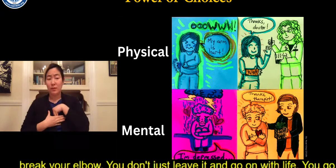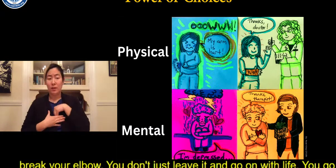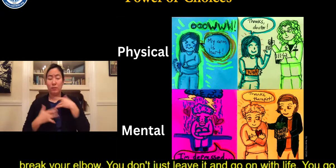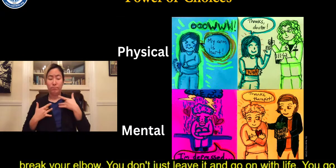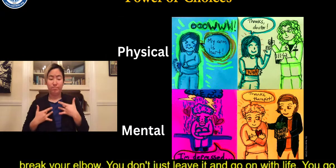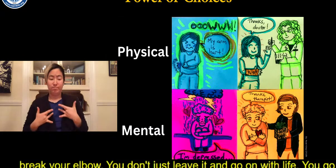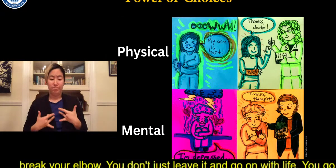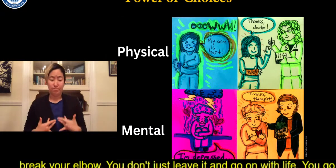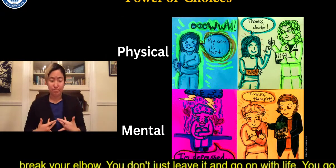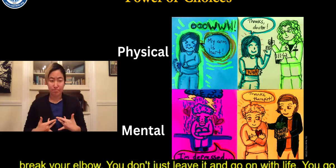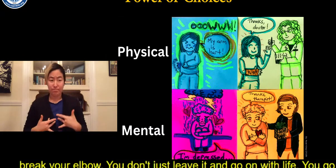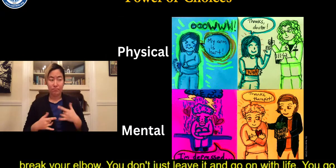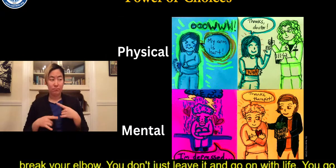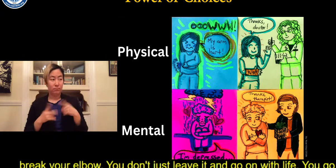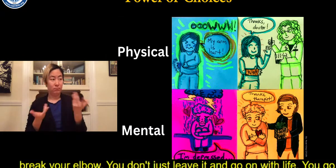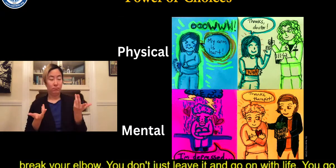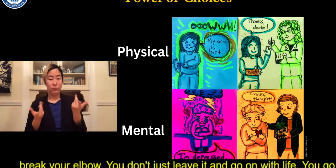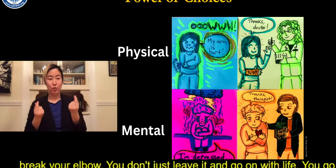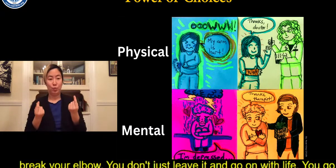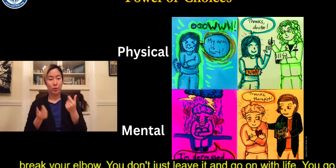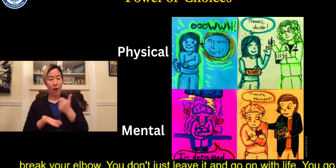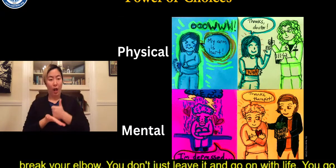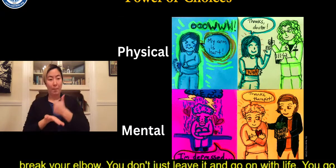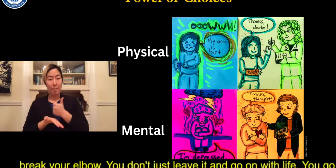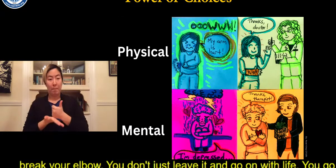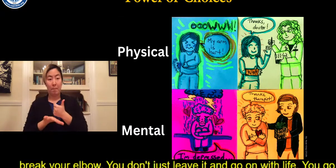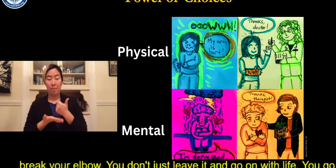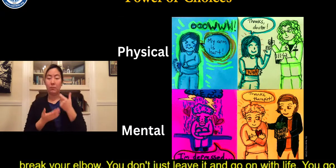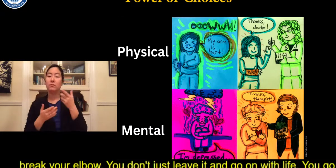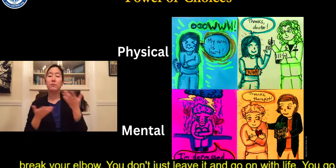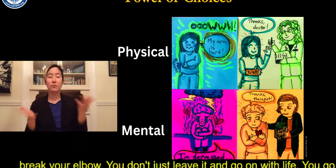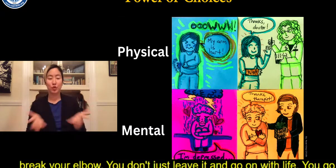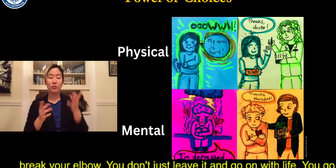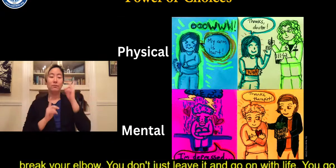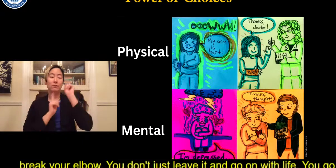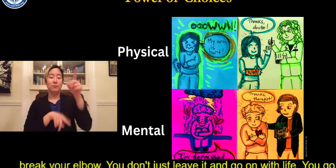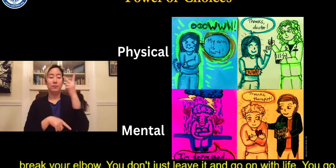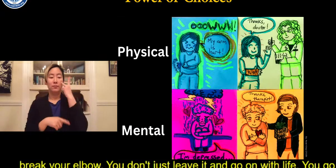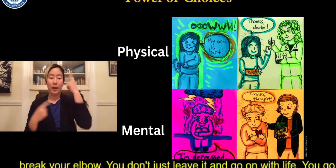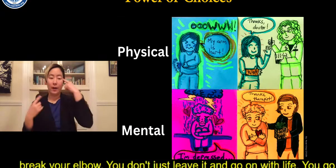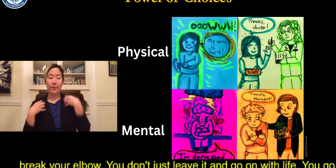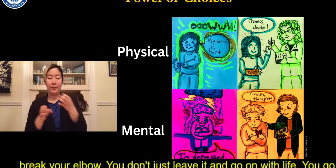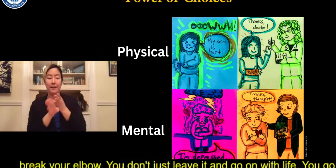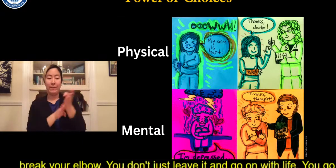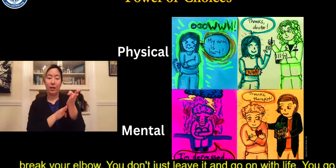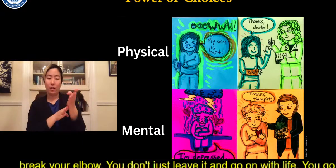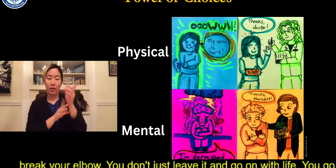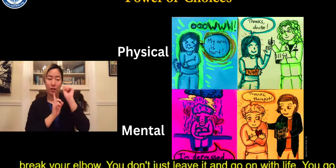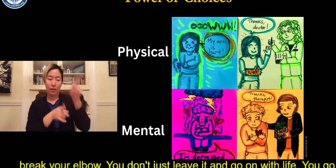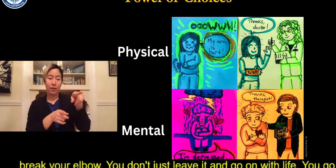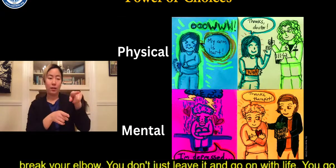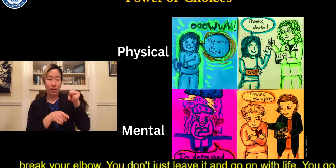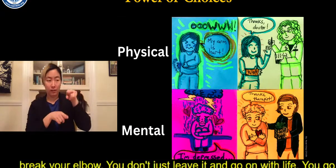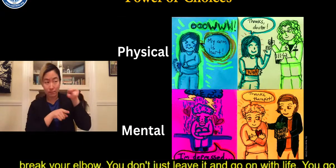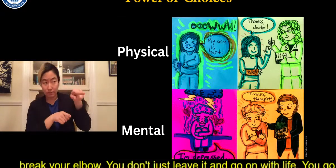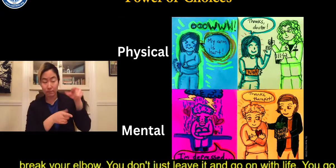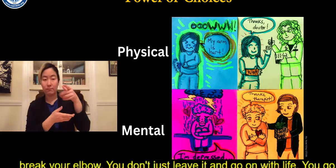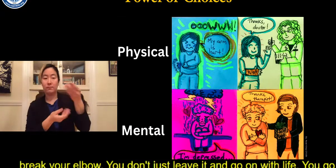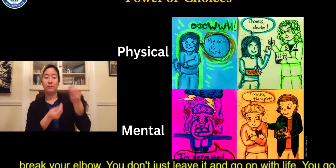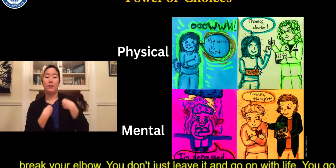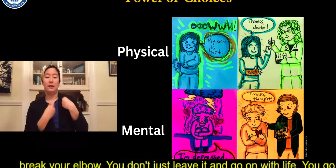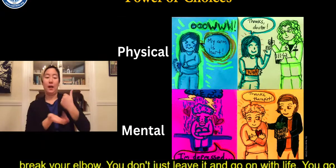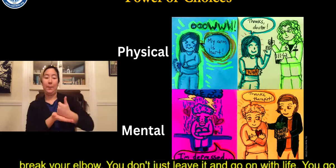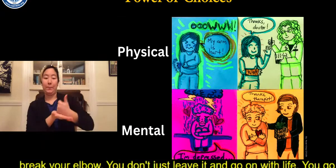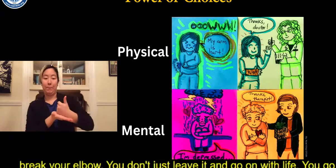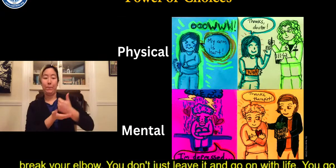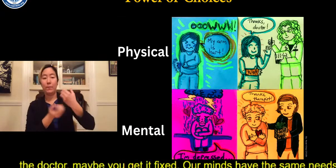However, mental health issues aren't explicit. They're not easy to see. Let's say a person is feeling sad or